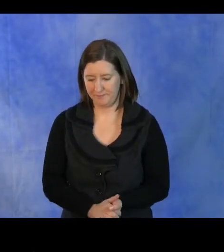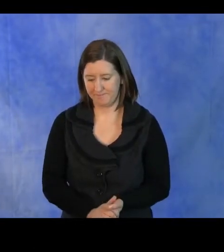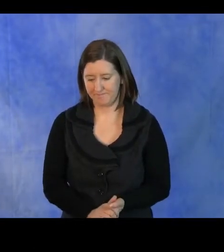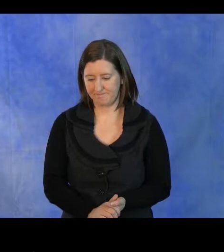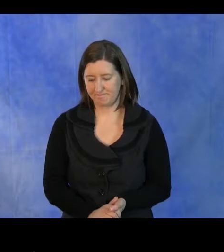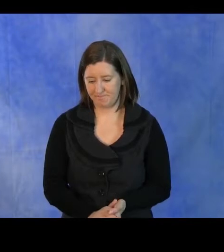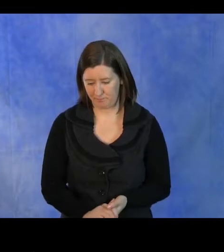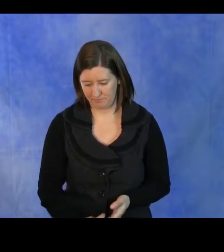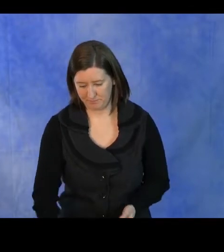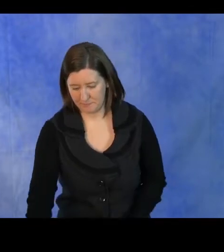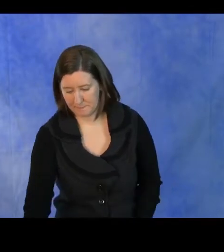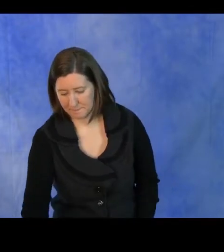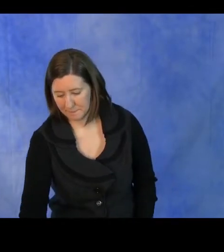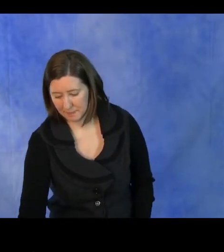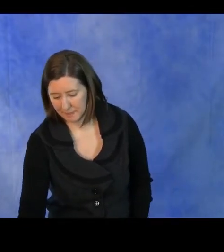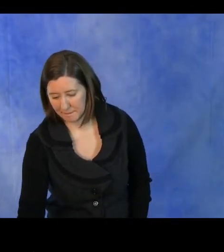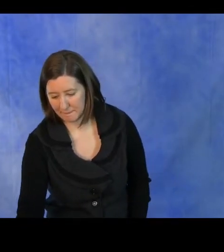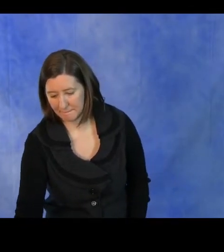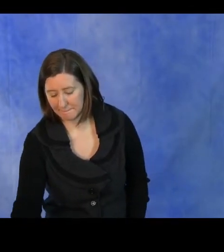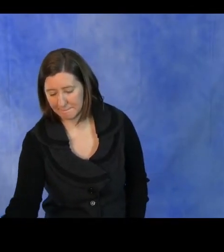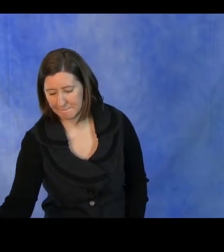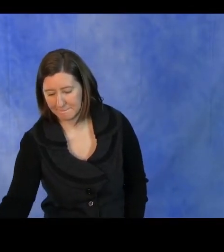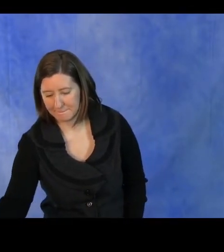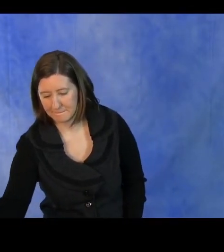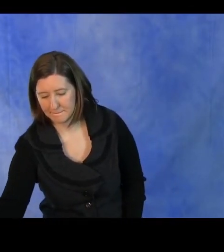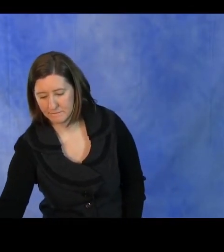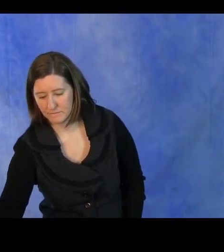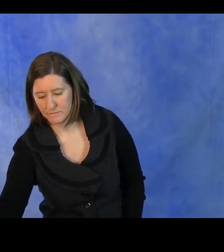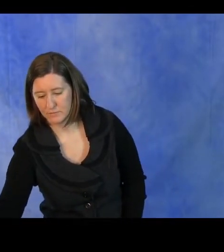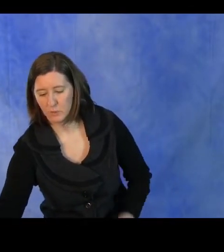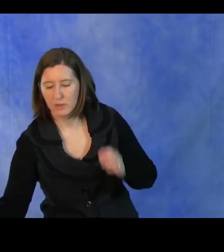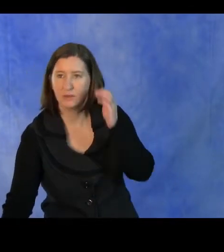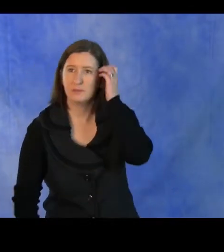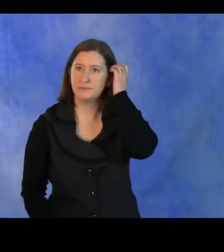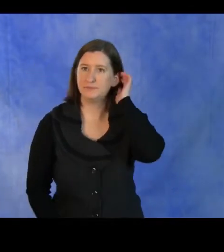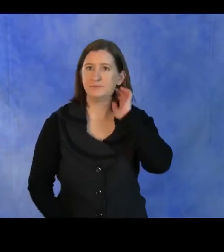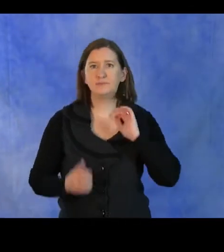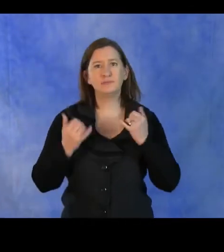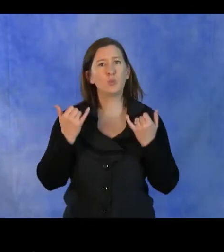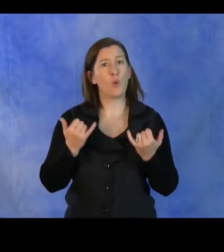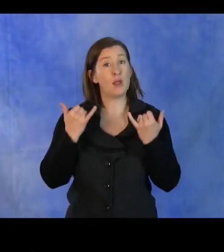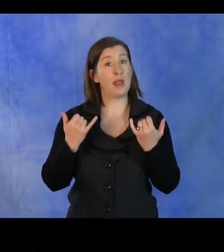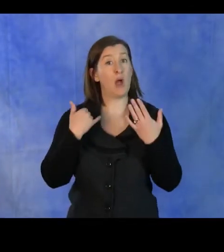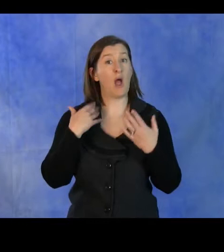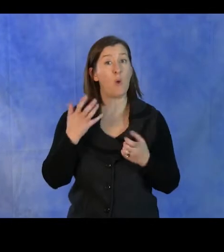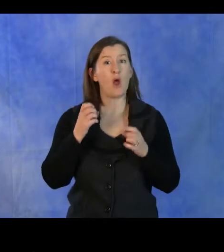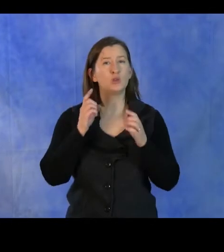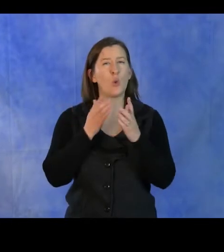most.